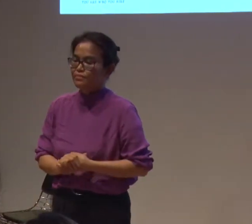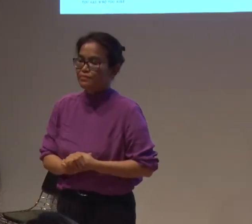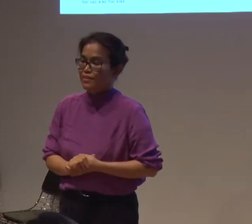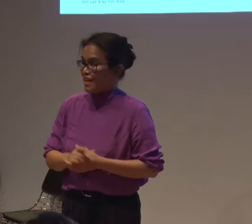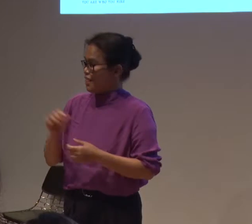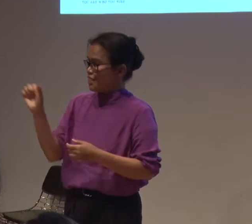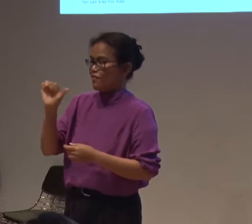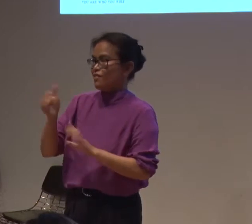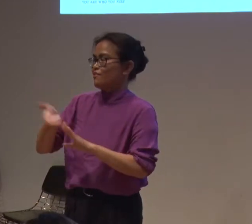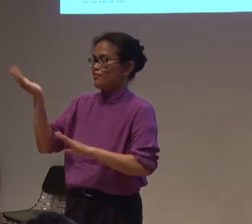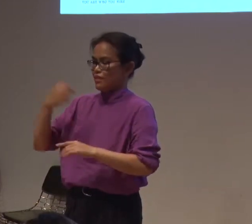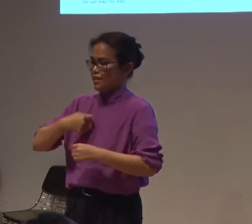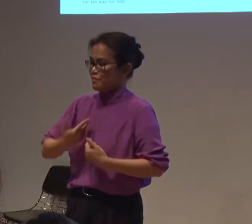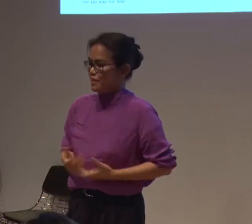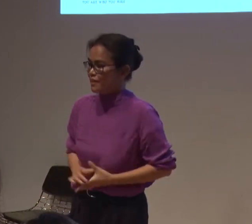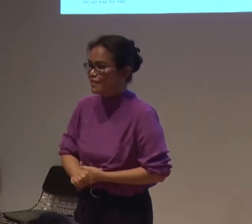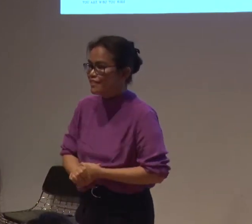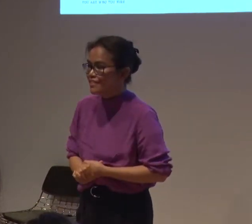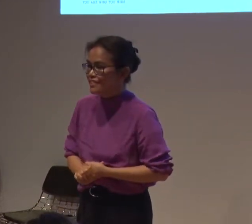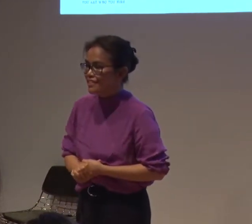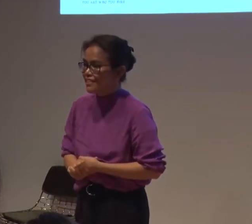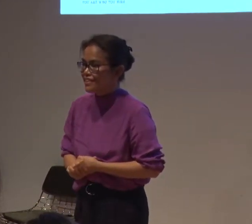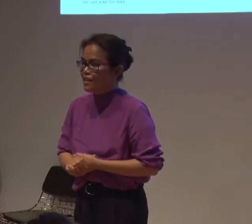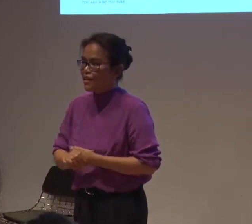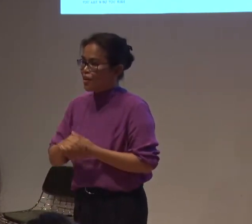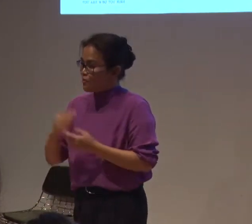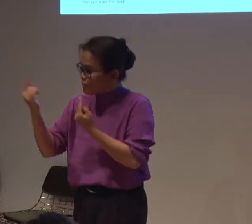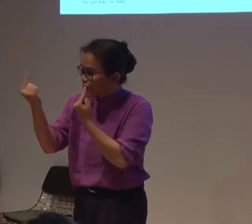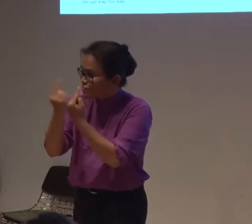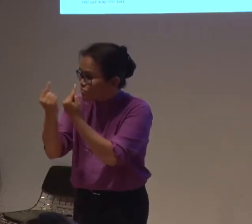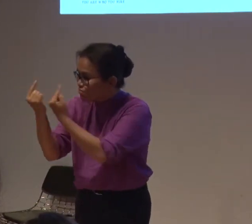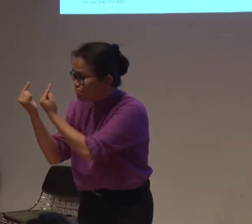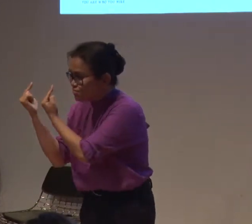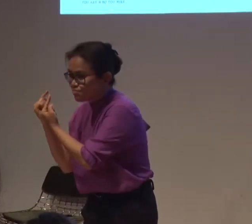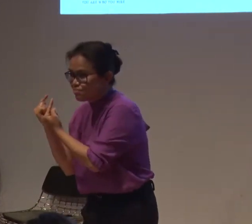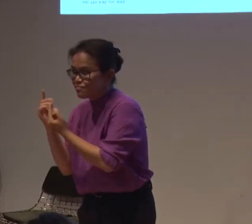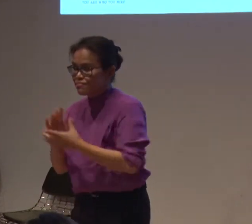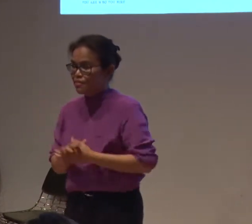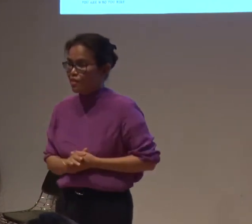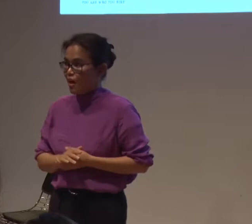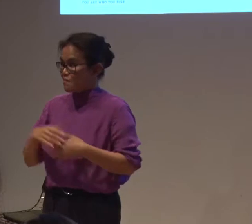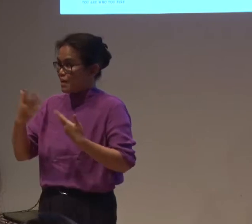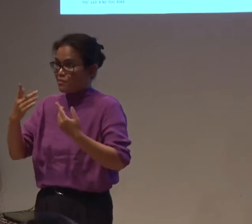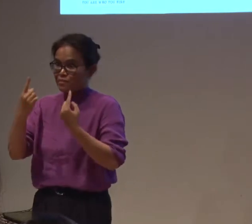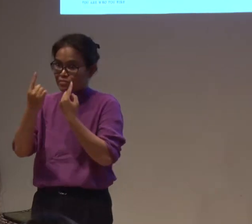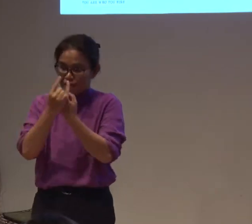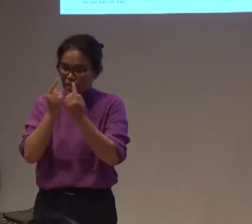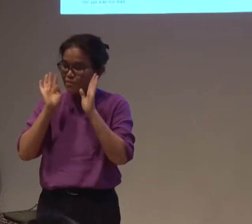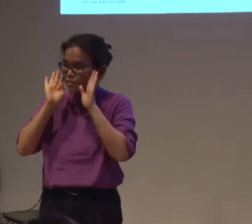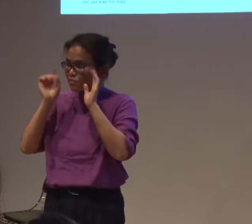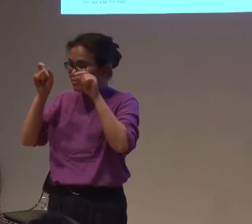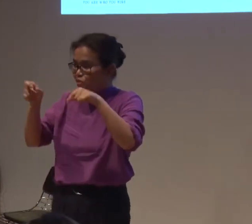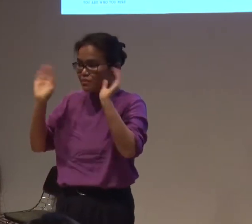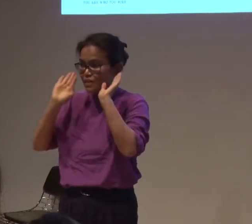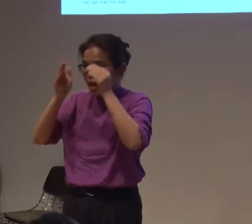you tomorrow there will be more deaf people and they might be a whole lot different than me. So, I suggest meet them all.